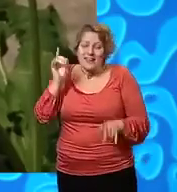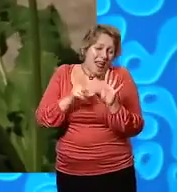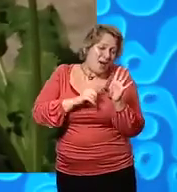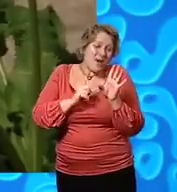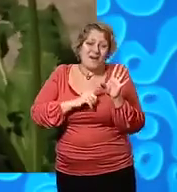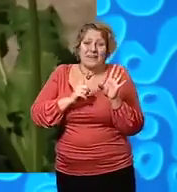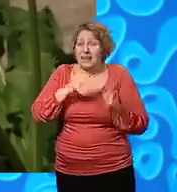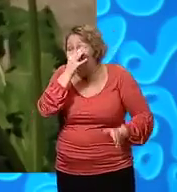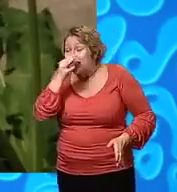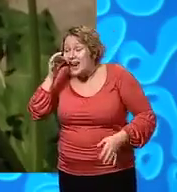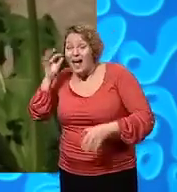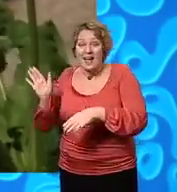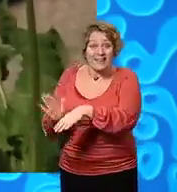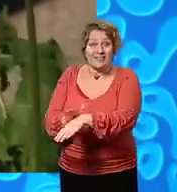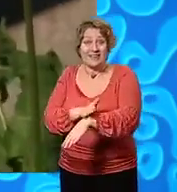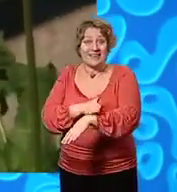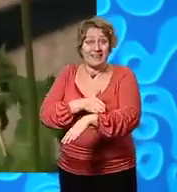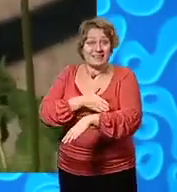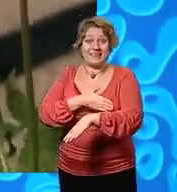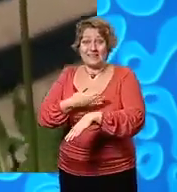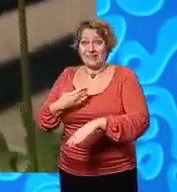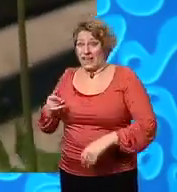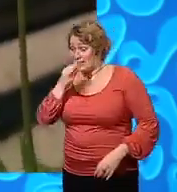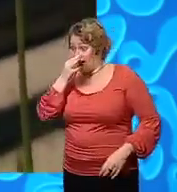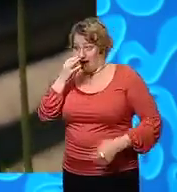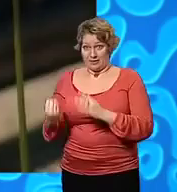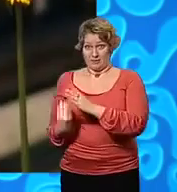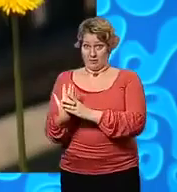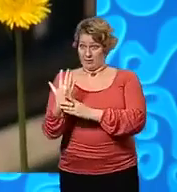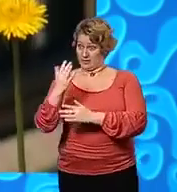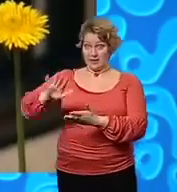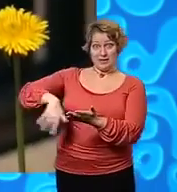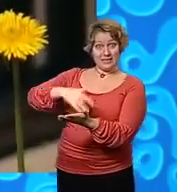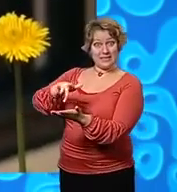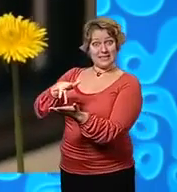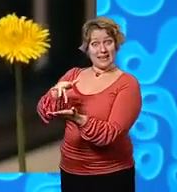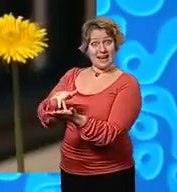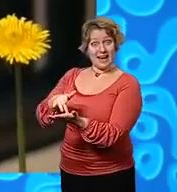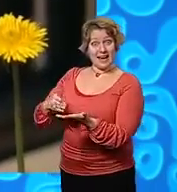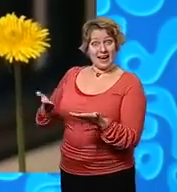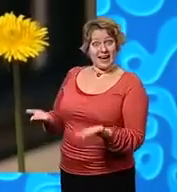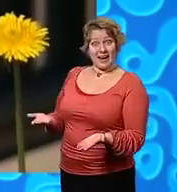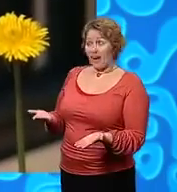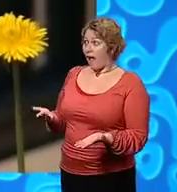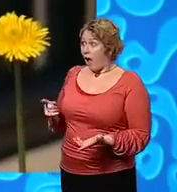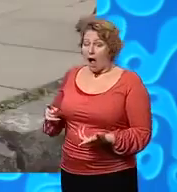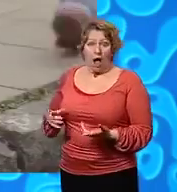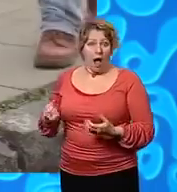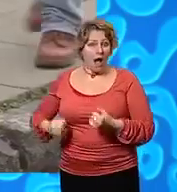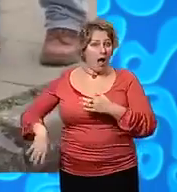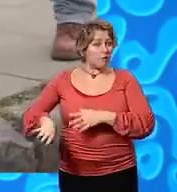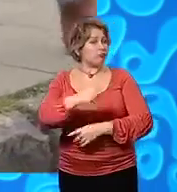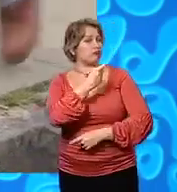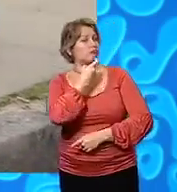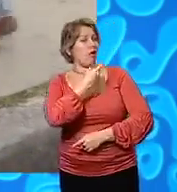Dandelion yellow, dandelion green, dandelion growing in the city.